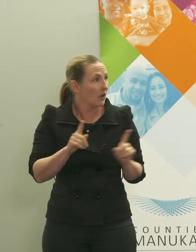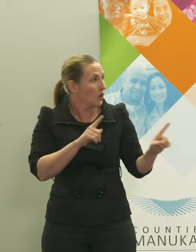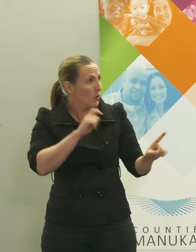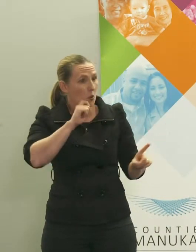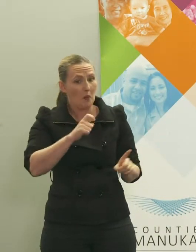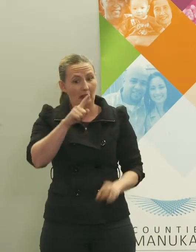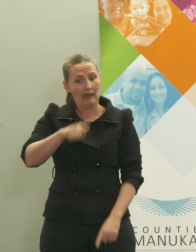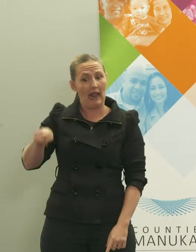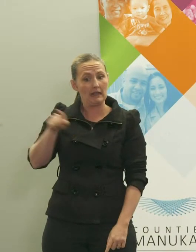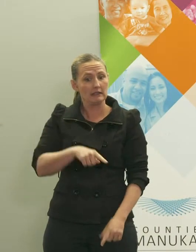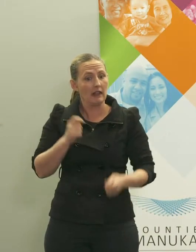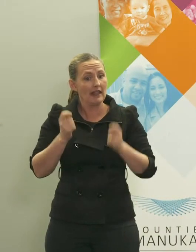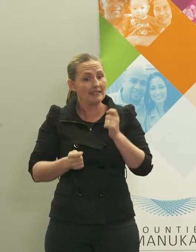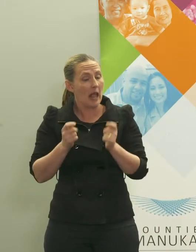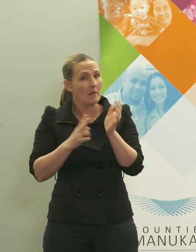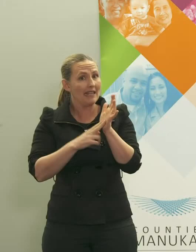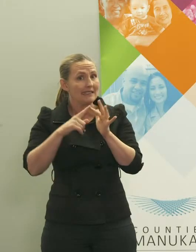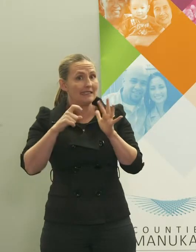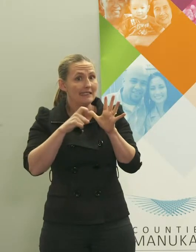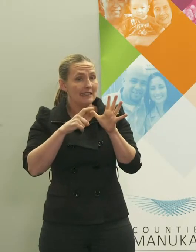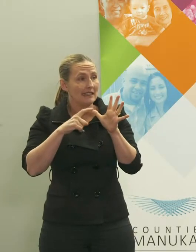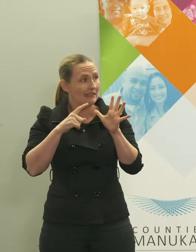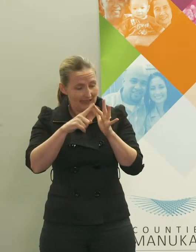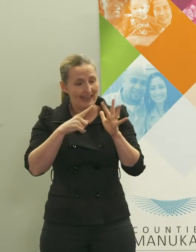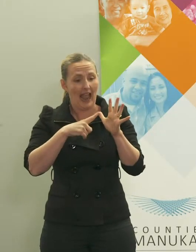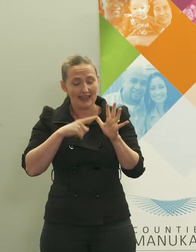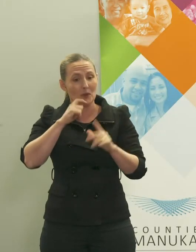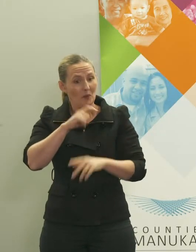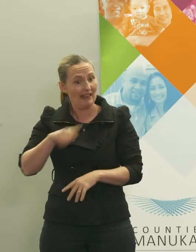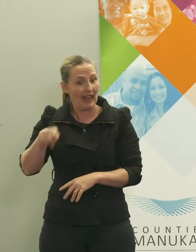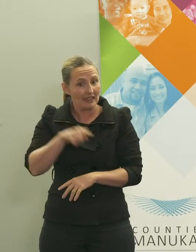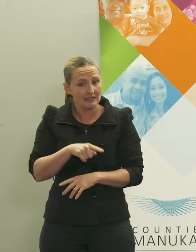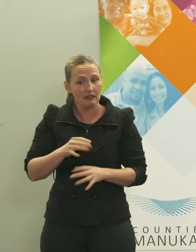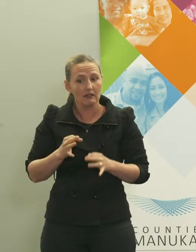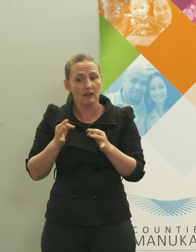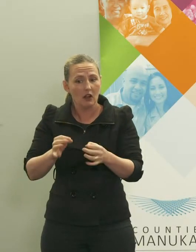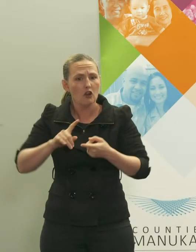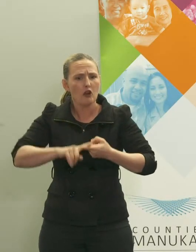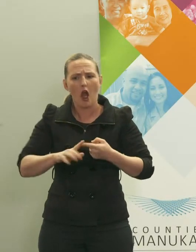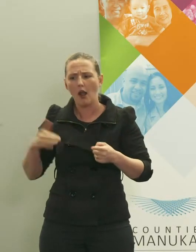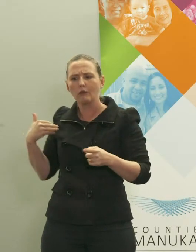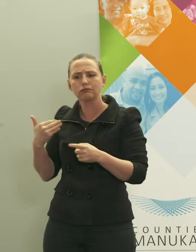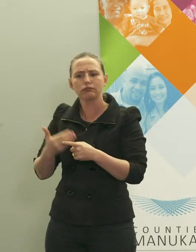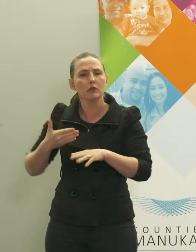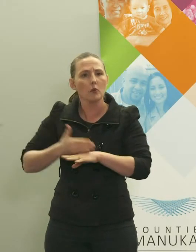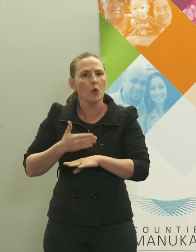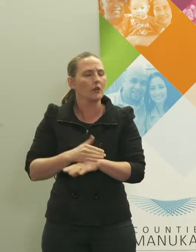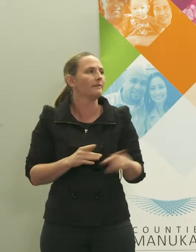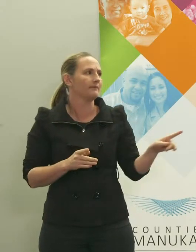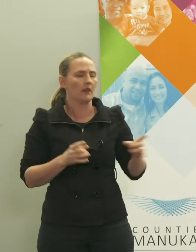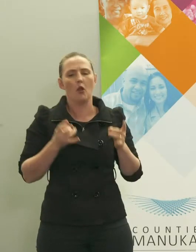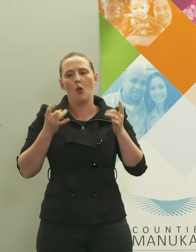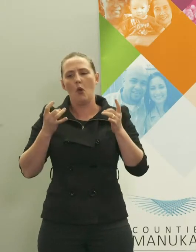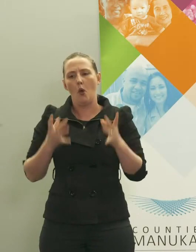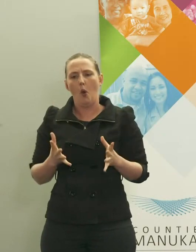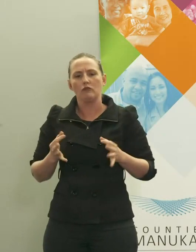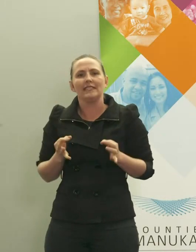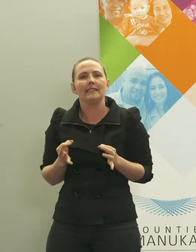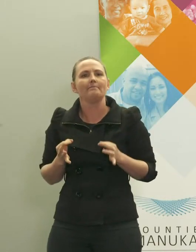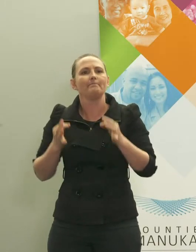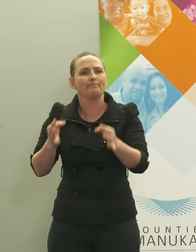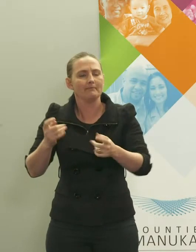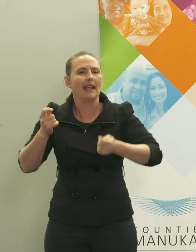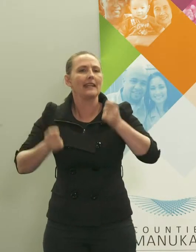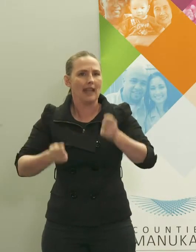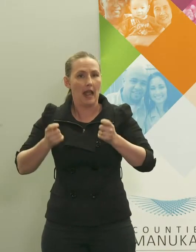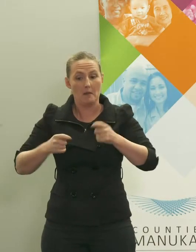and relying on derived grades? So we've already extended the time frame for NCEA exams, so we've pushed that out so that they'll be a bit later this year